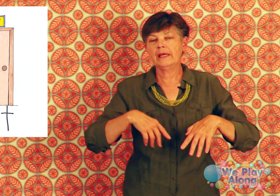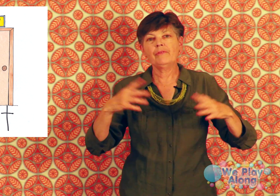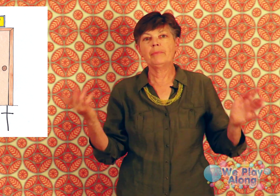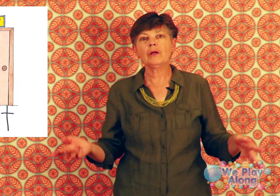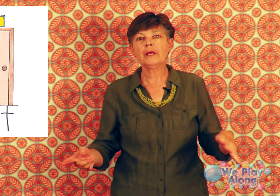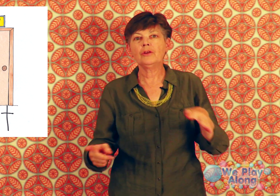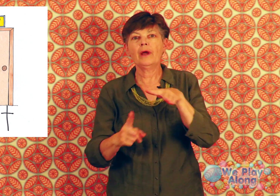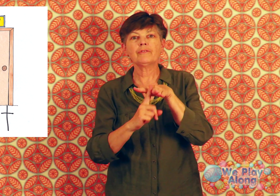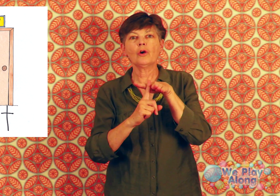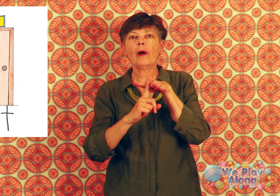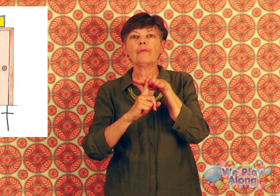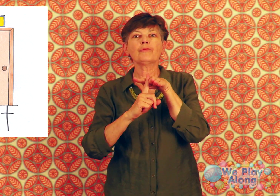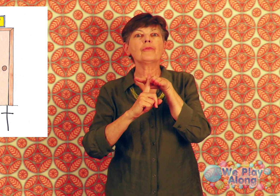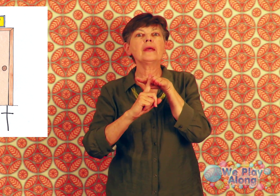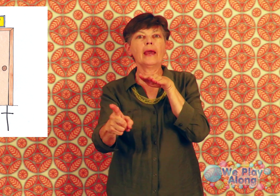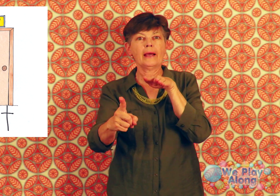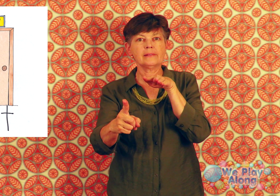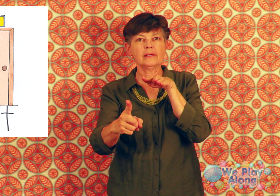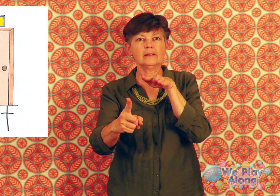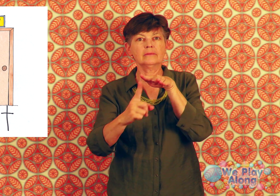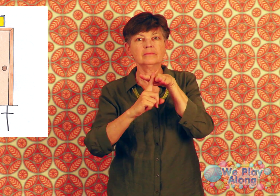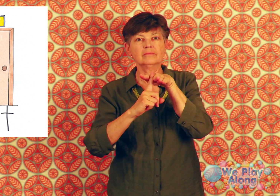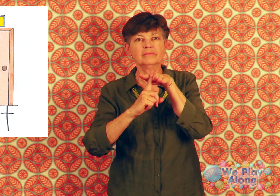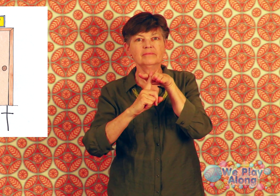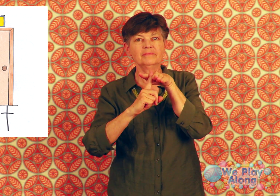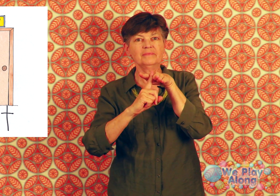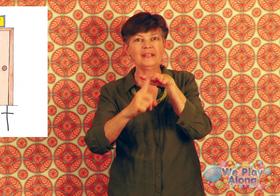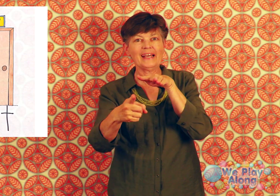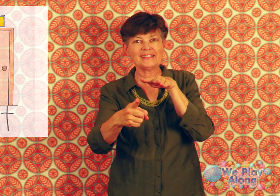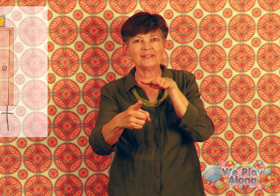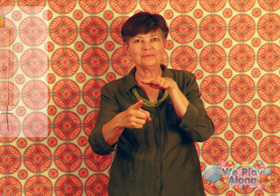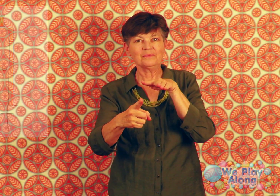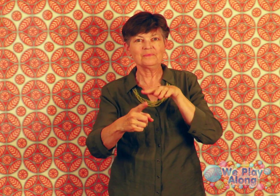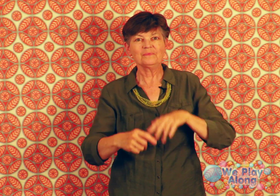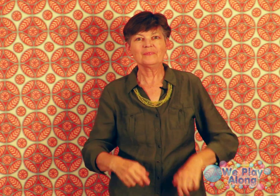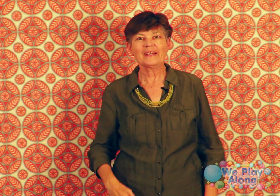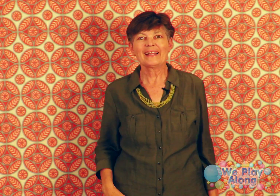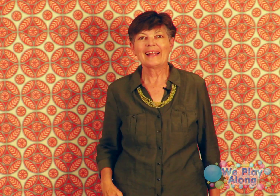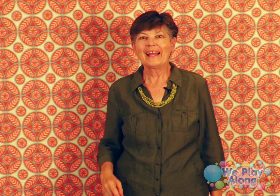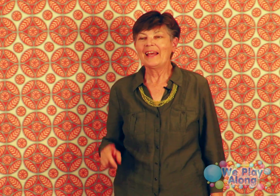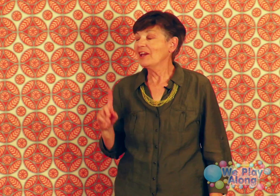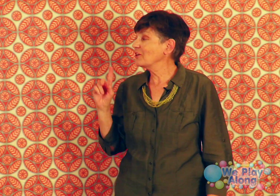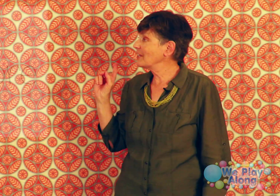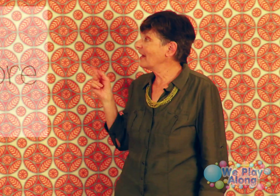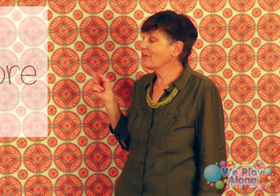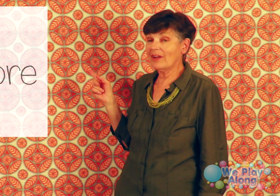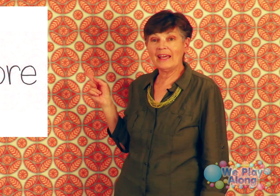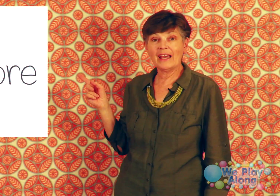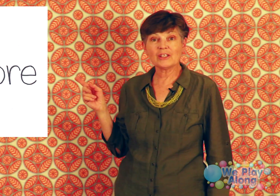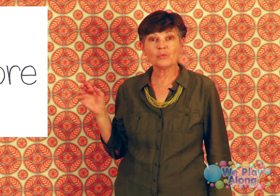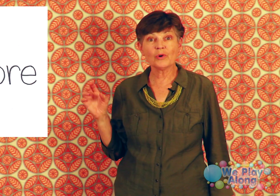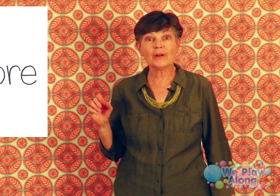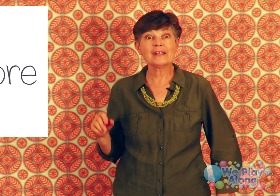leave a building, you have to go out through the exit. Exit. Here's another EX word. This